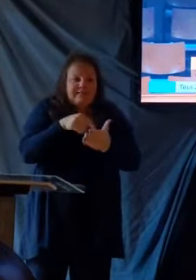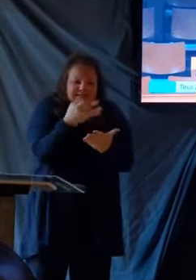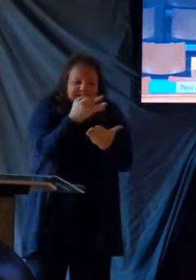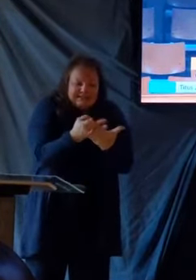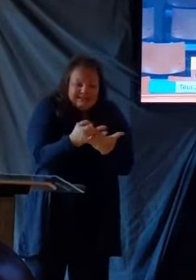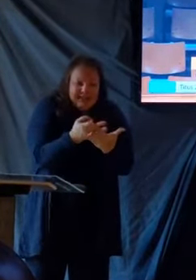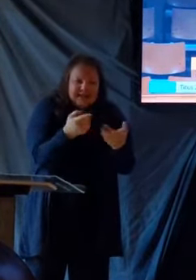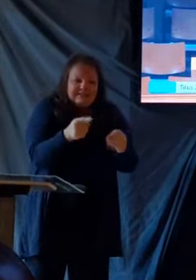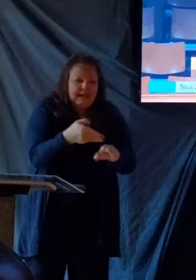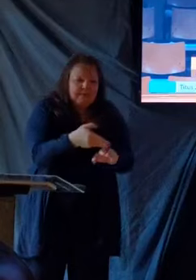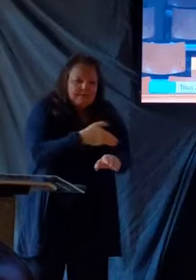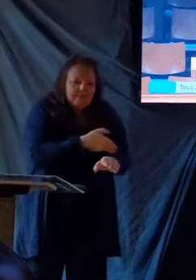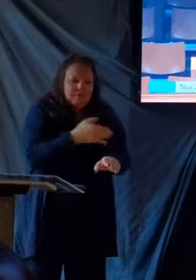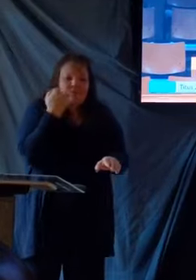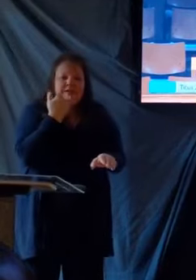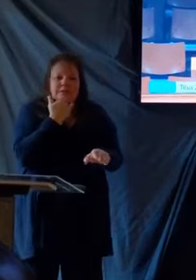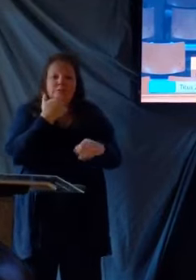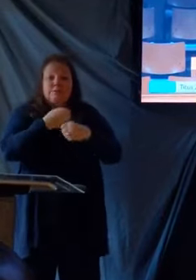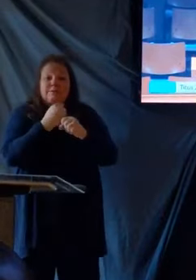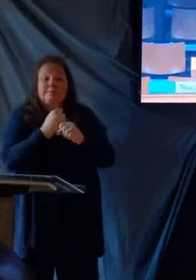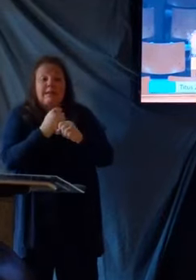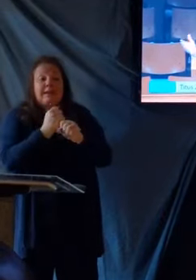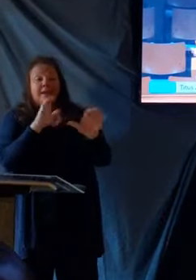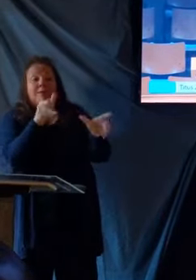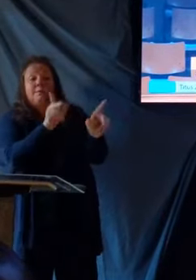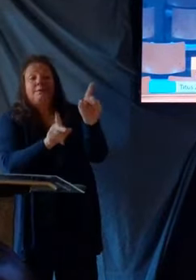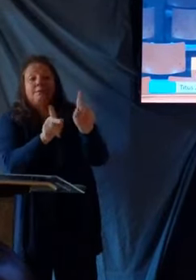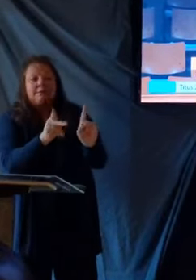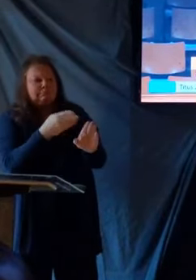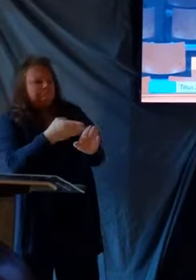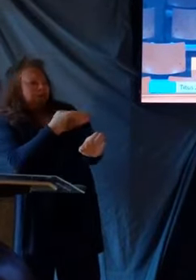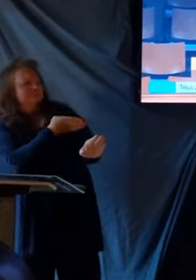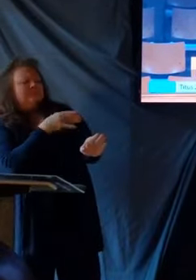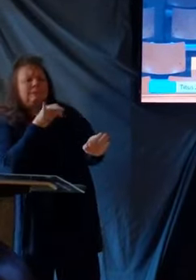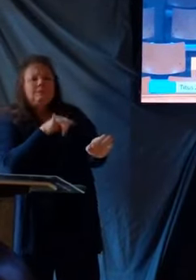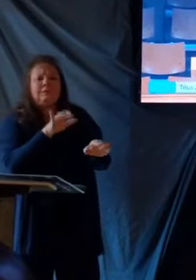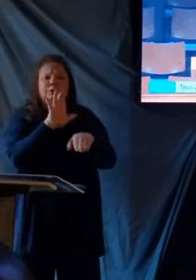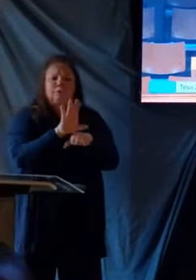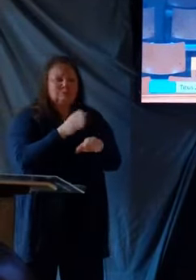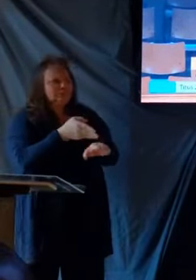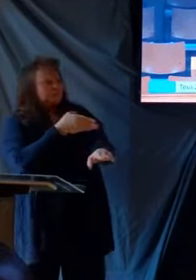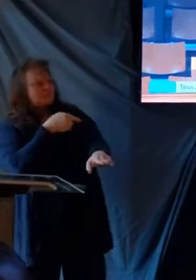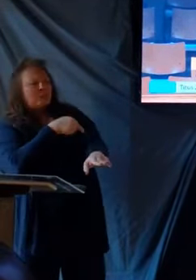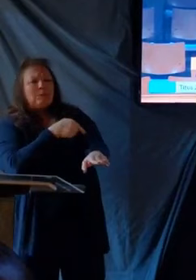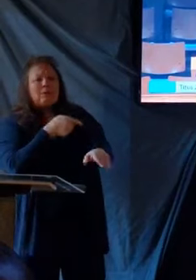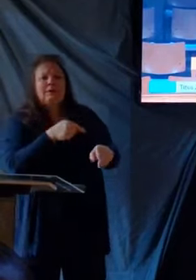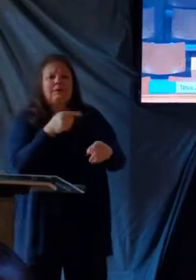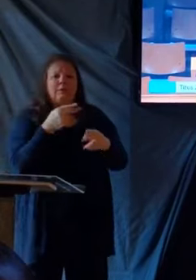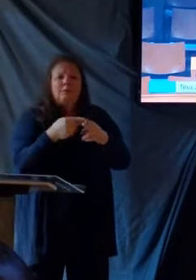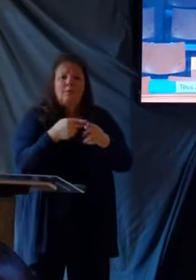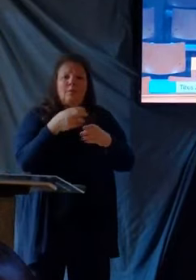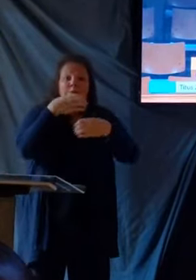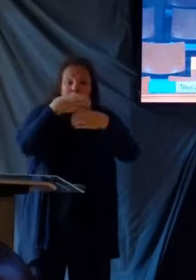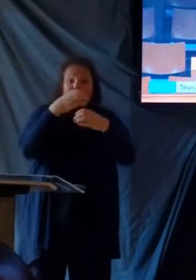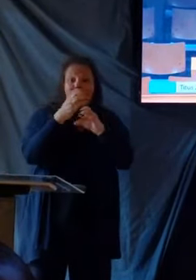the existence of the nation Israel. They precede the existence of the church. This is what we call